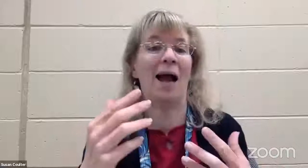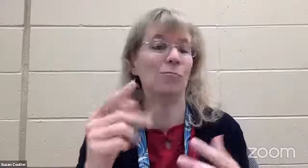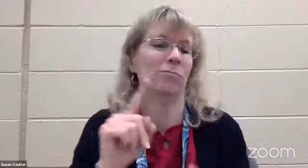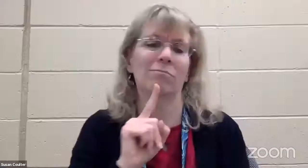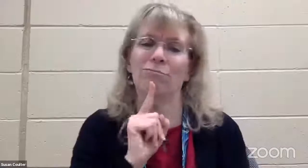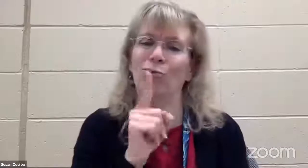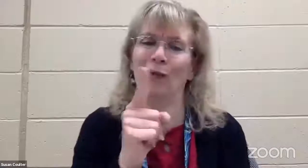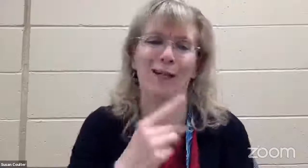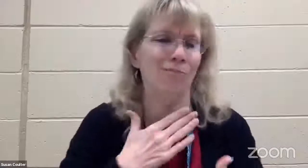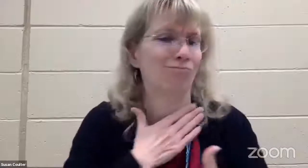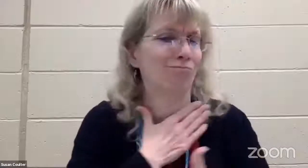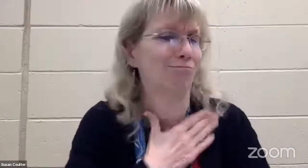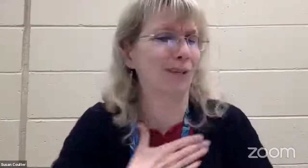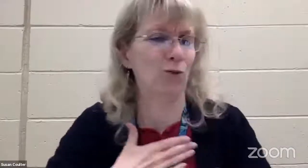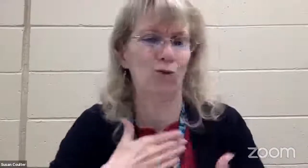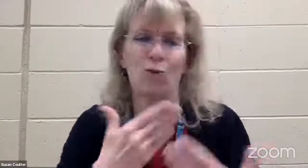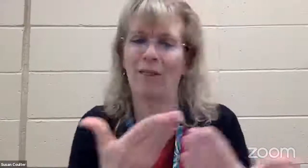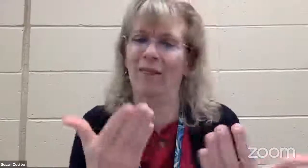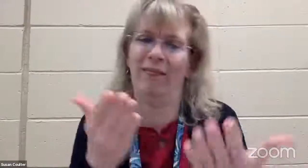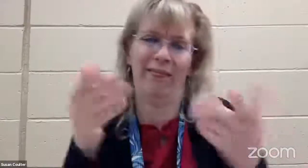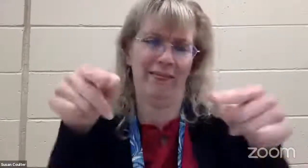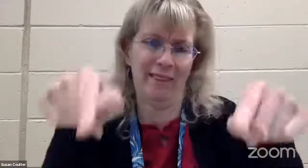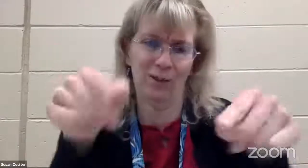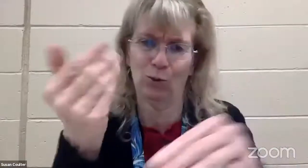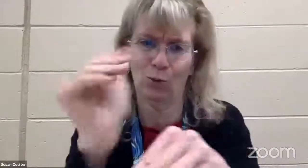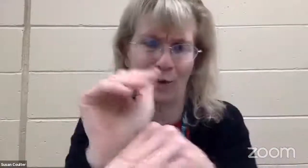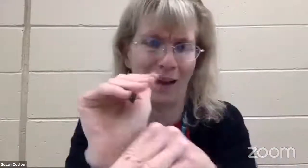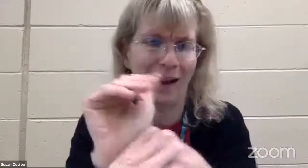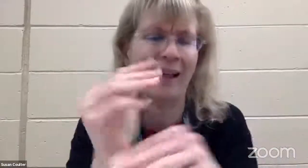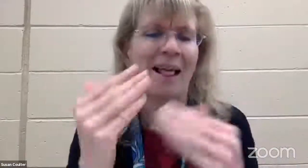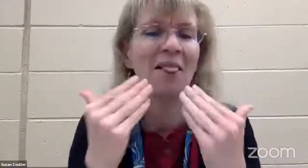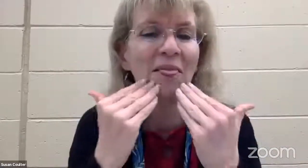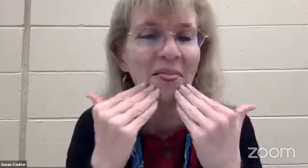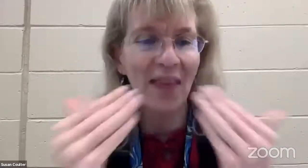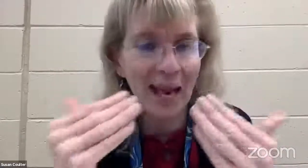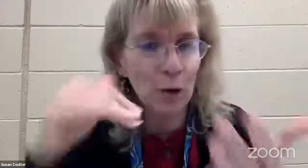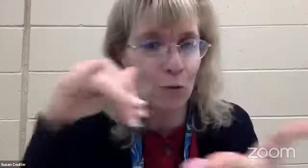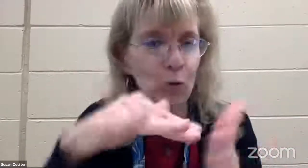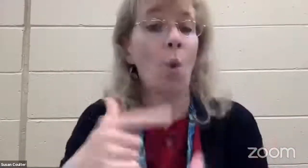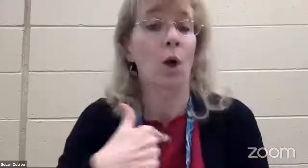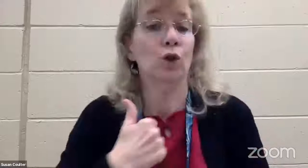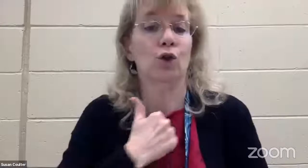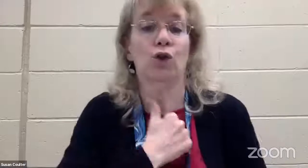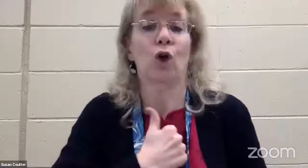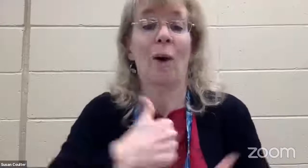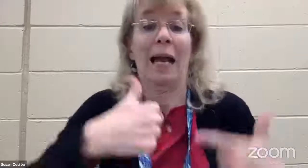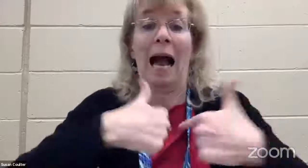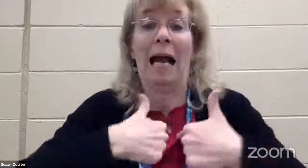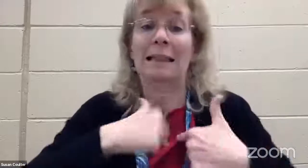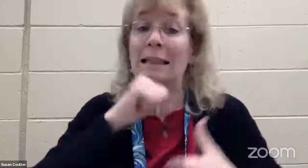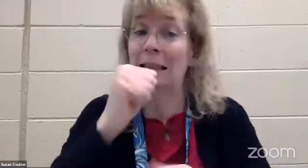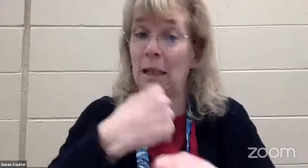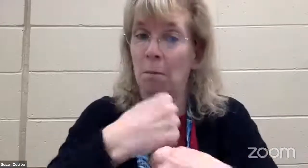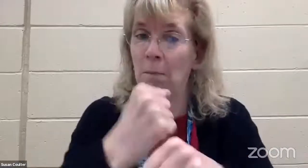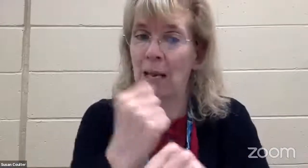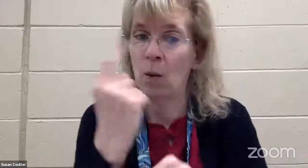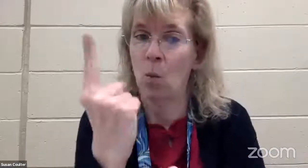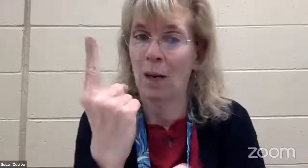I'm sorry. It's my boss slash father. You work for your dad too.